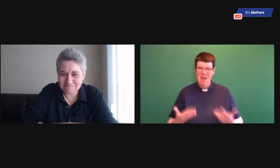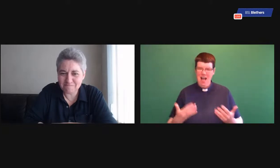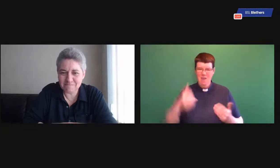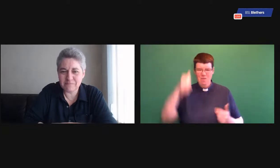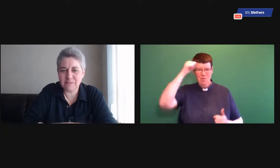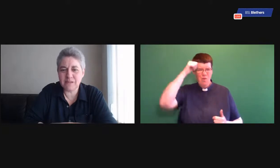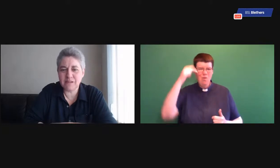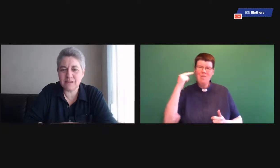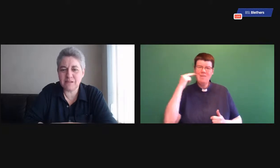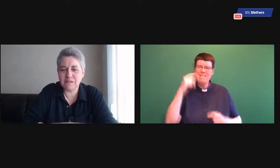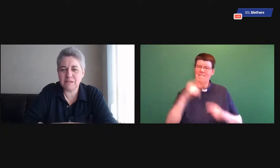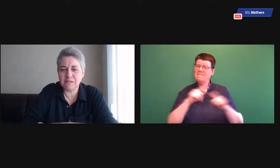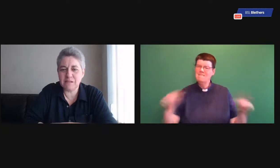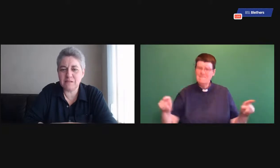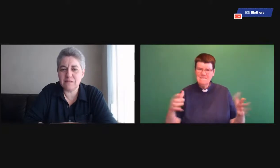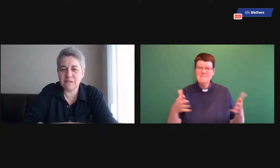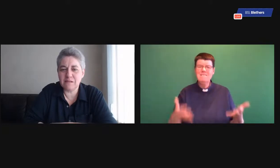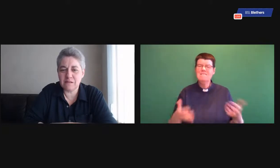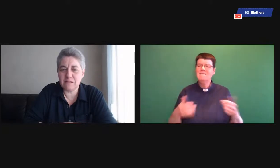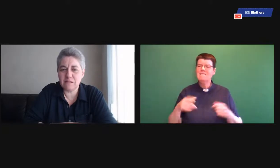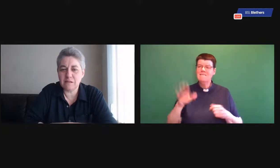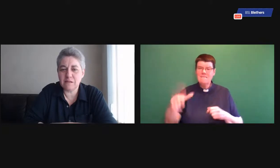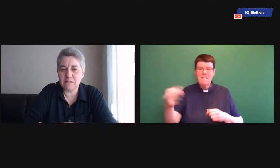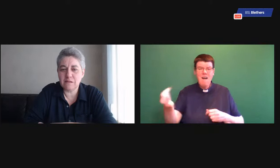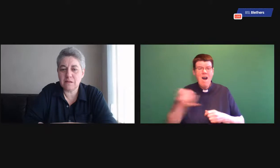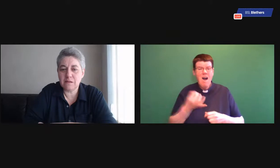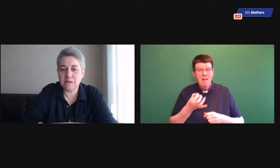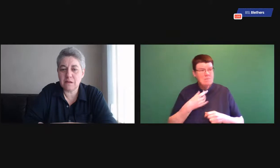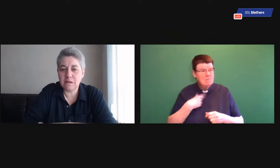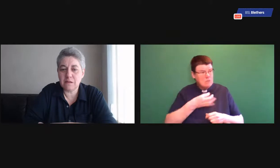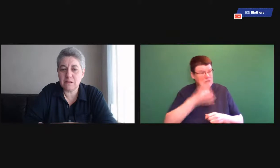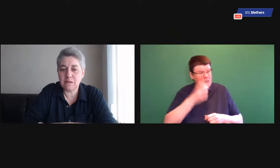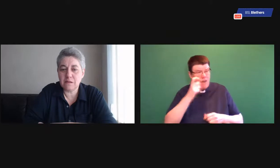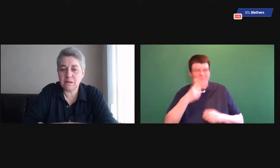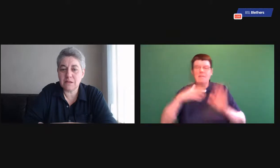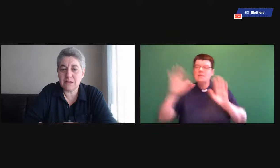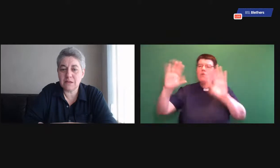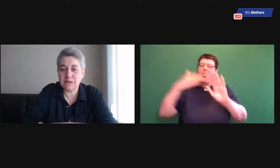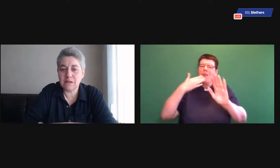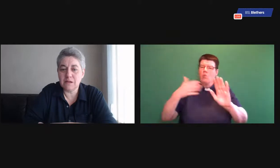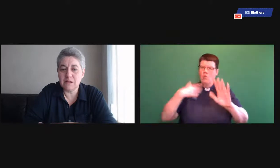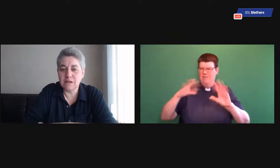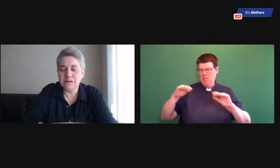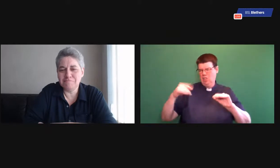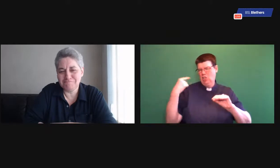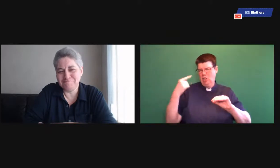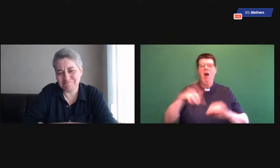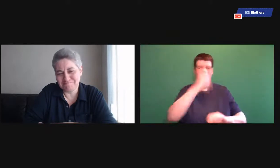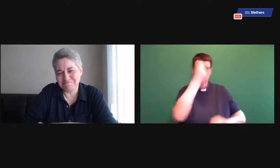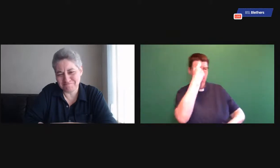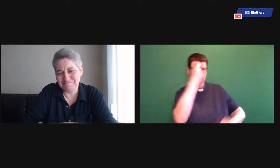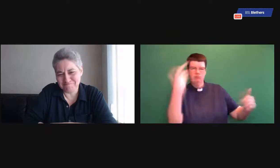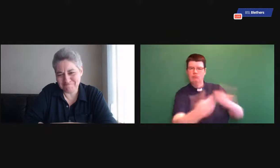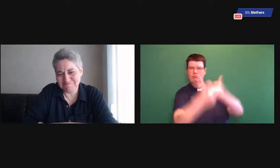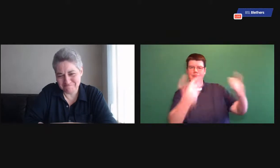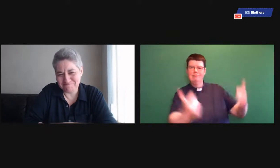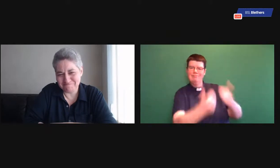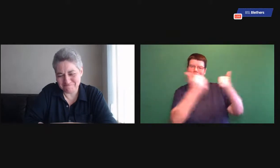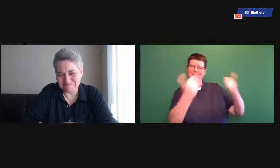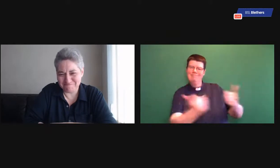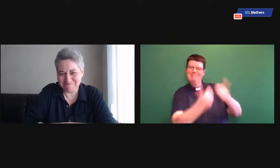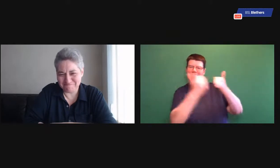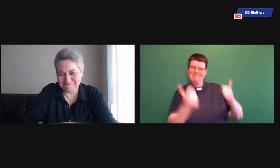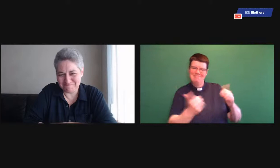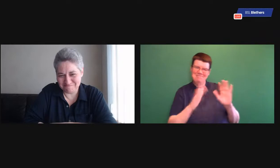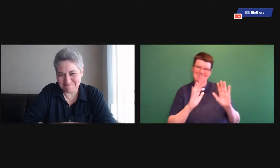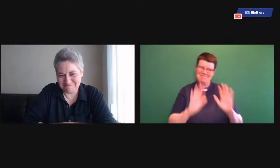trying to manage not going to the toilet and be polite. But now I know that if I go to a deaf person's house, I can just